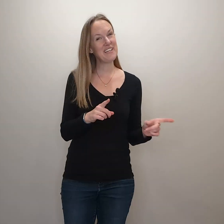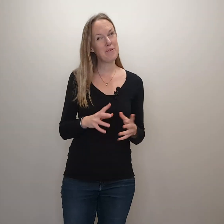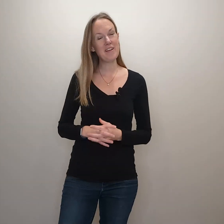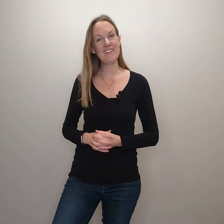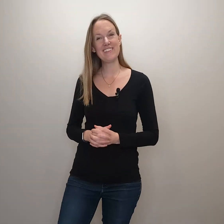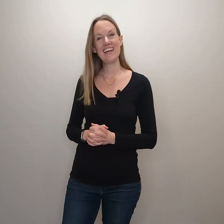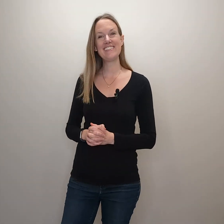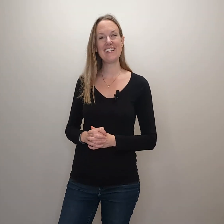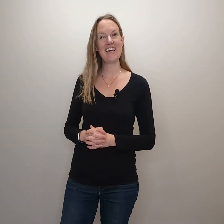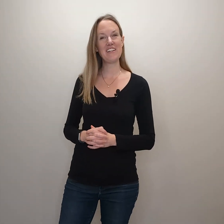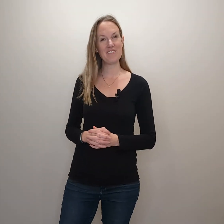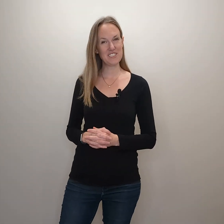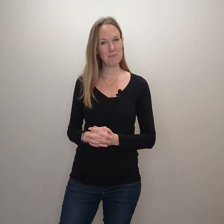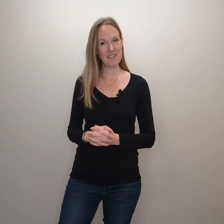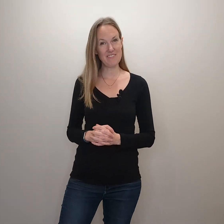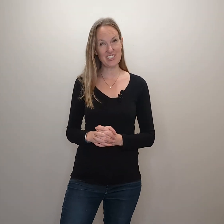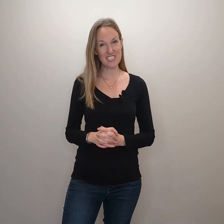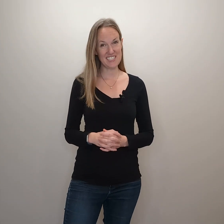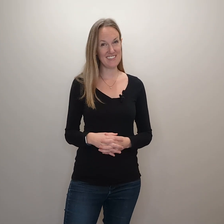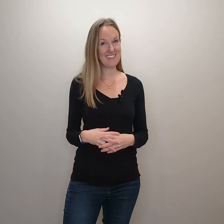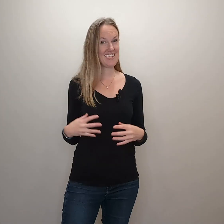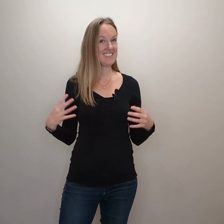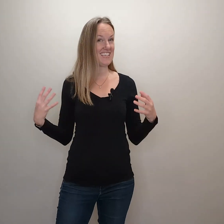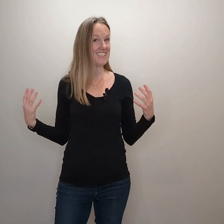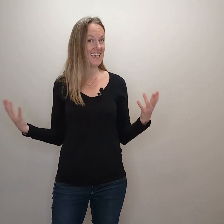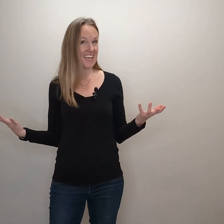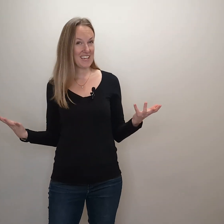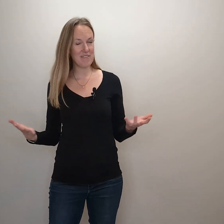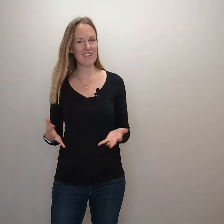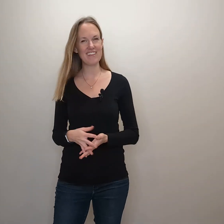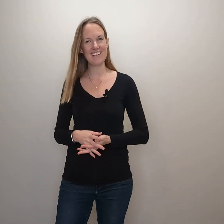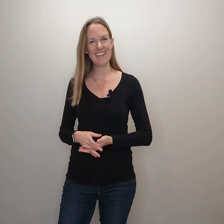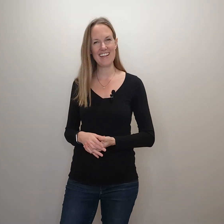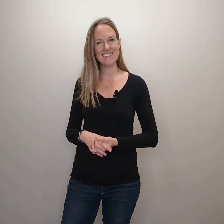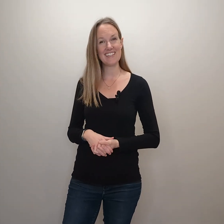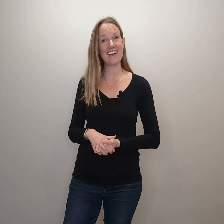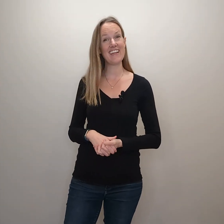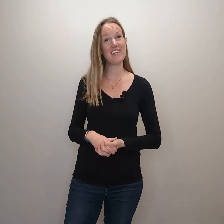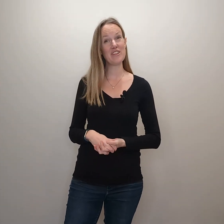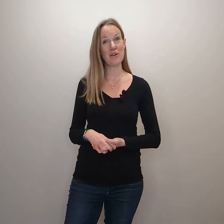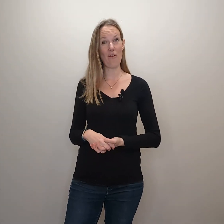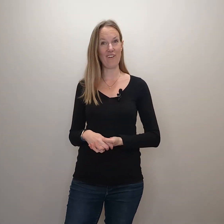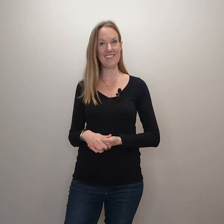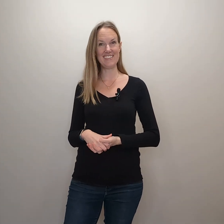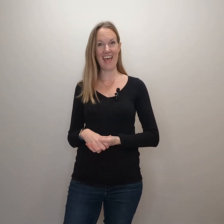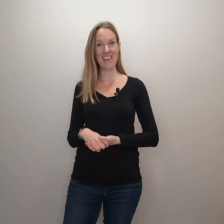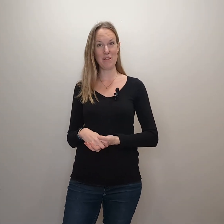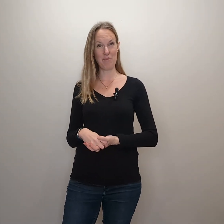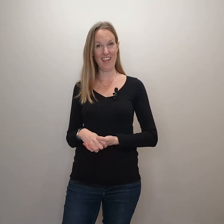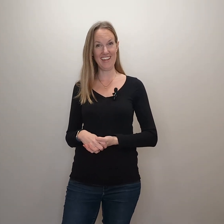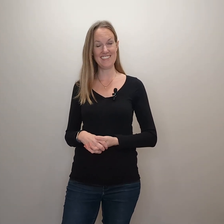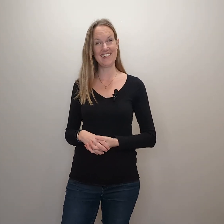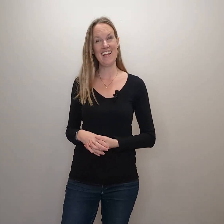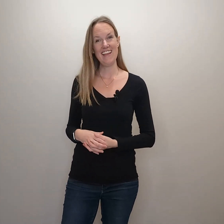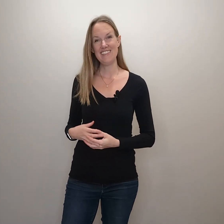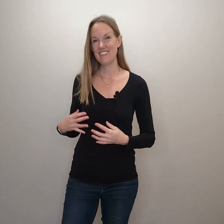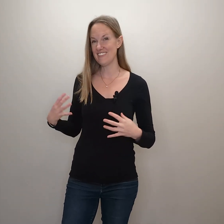Yesterday we learned how to sign verse 1 and verse 2, and today we're learning how to sign the chorus and the bridge. So as